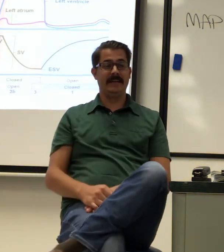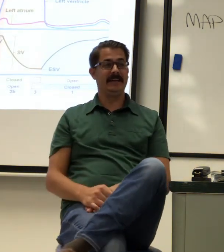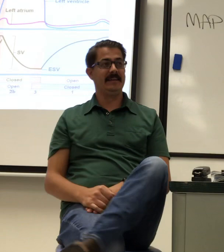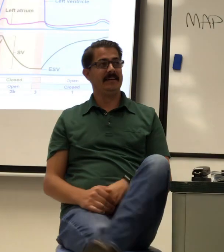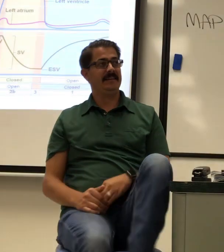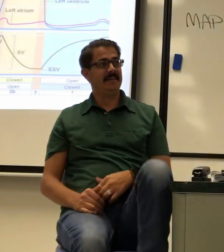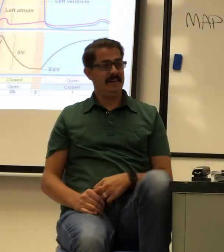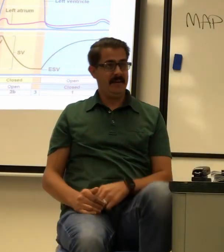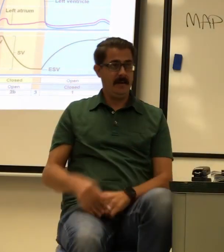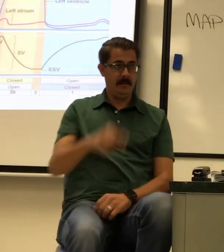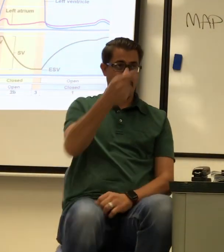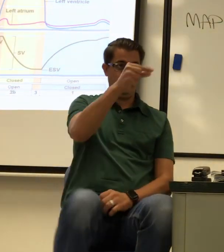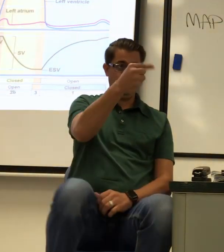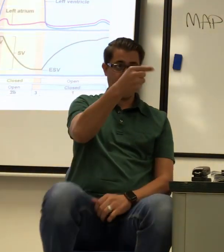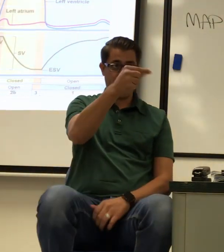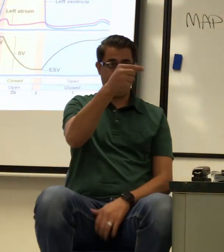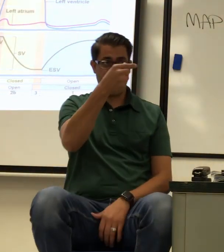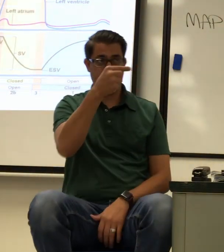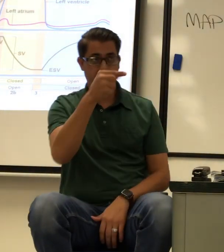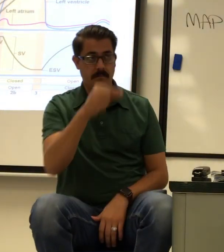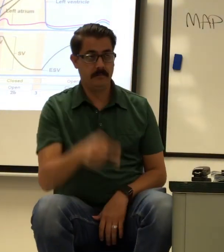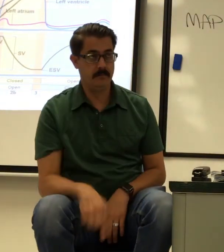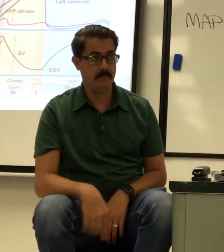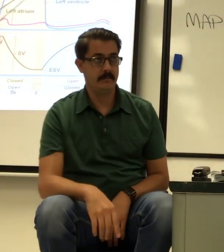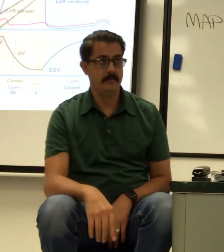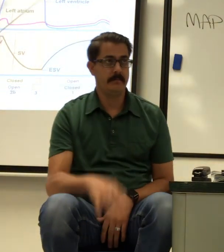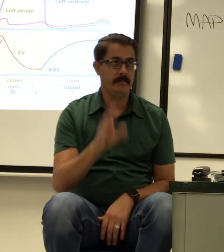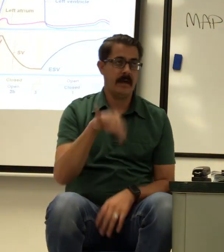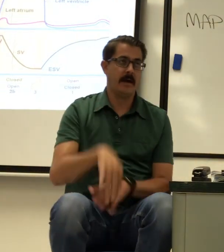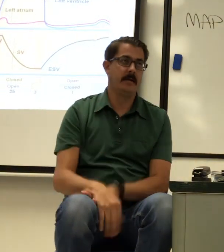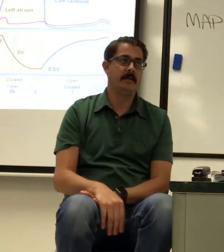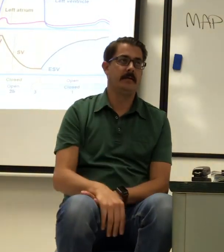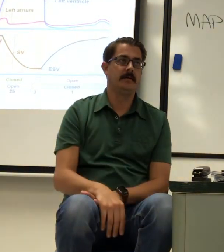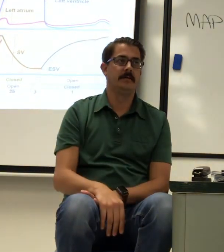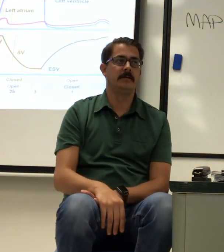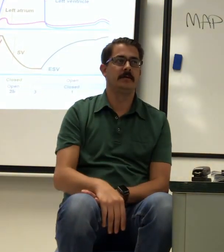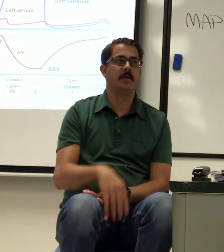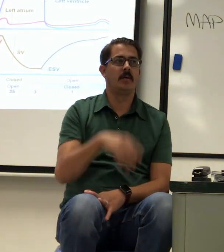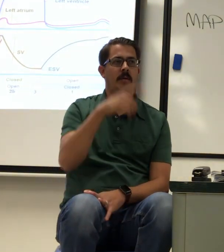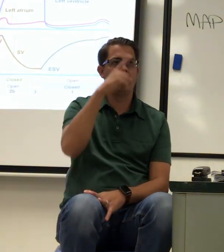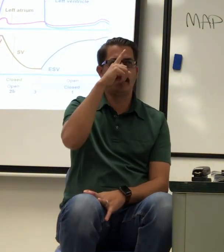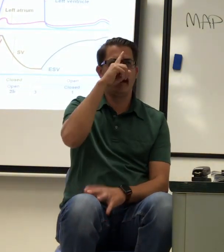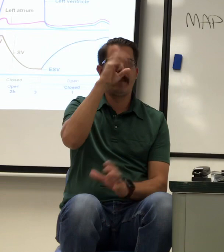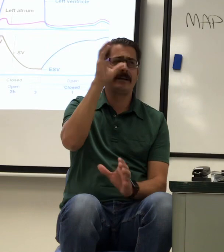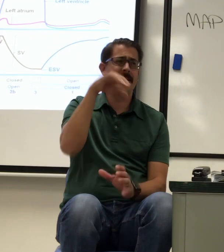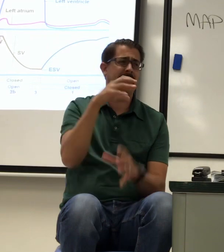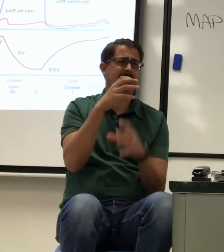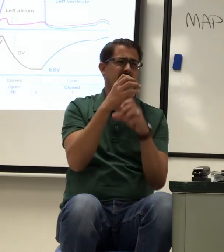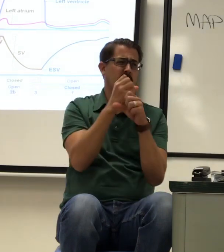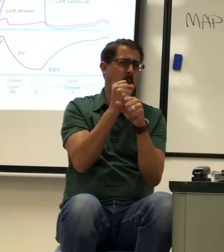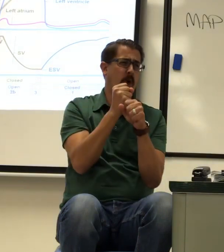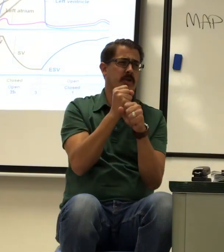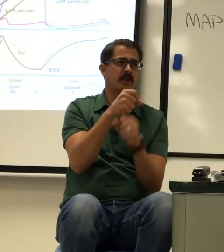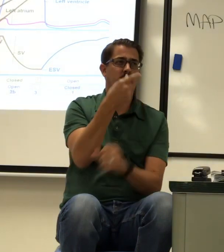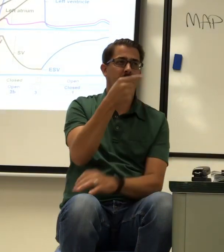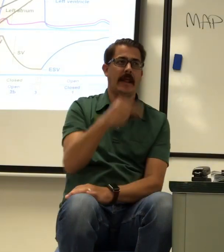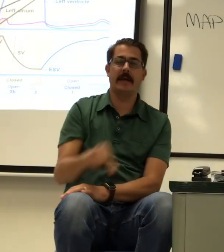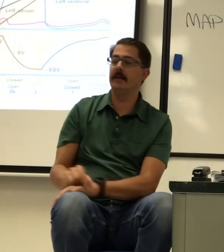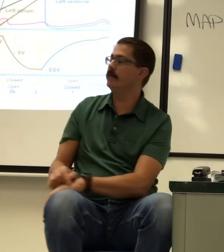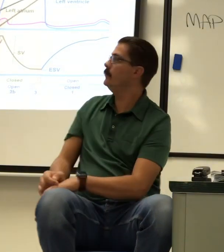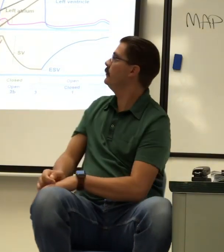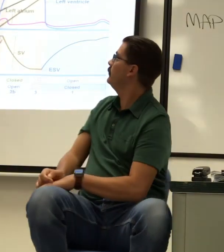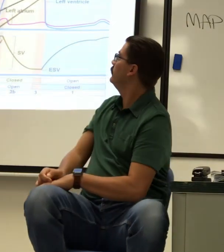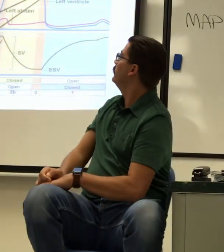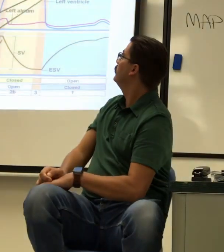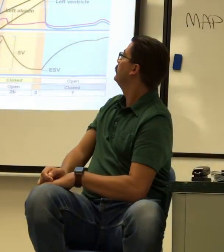That's your, see this green line there? That's it. Imagine that just squished. Green line. That's the